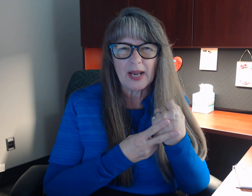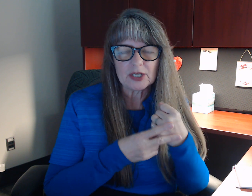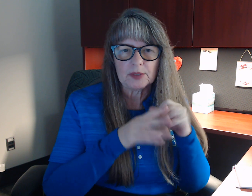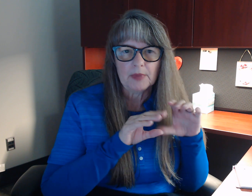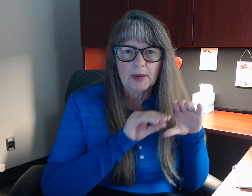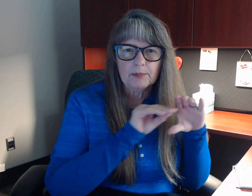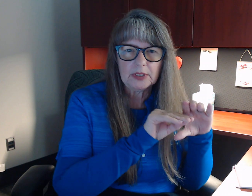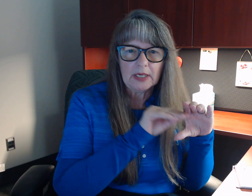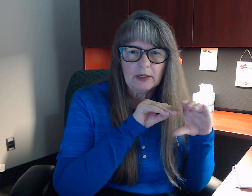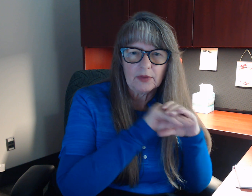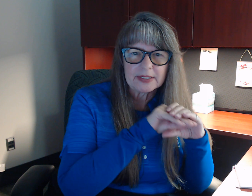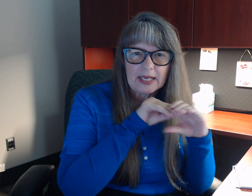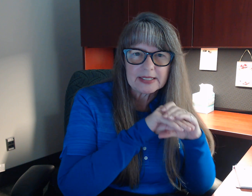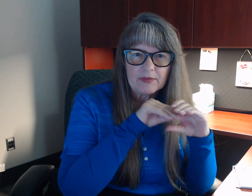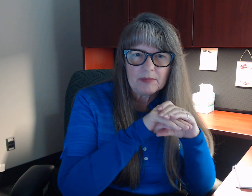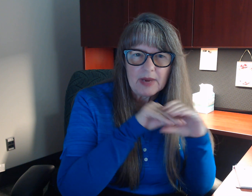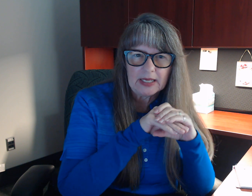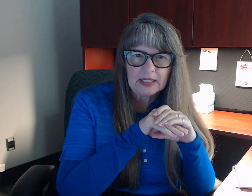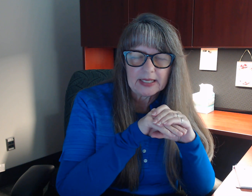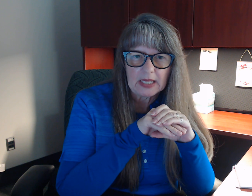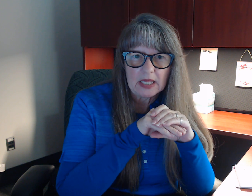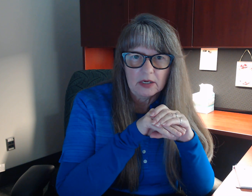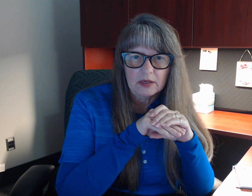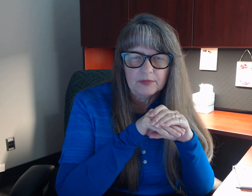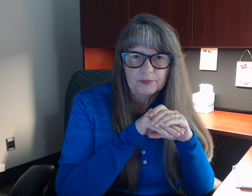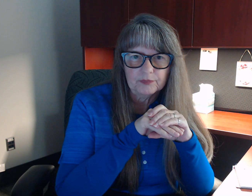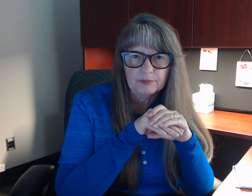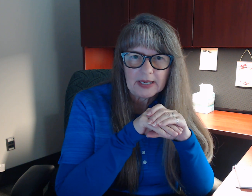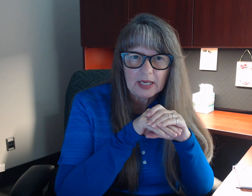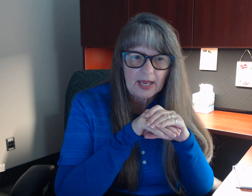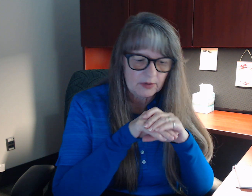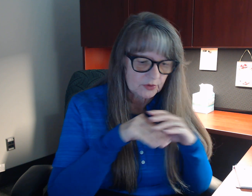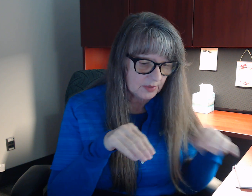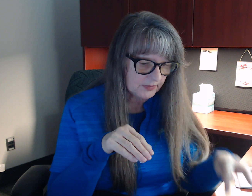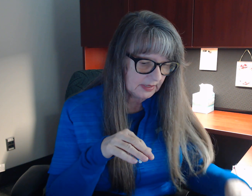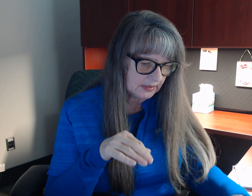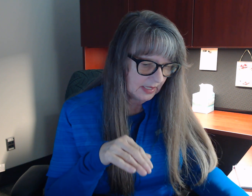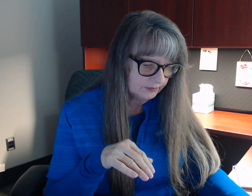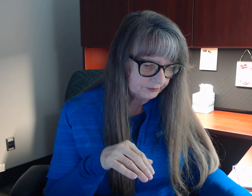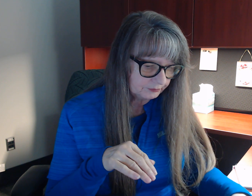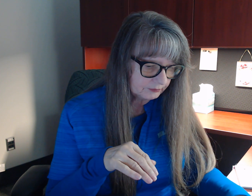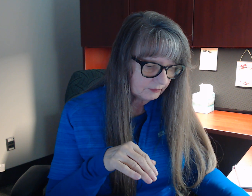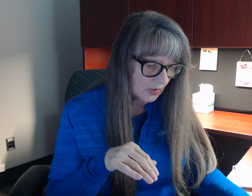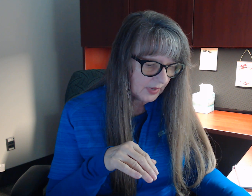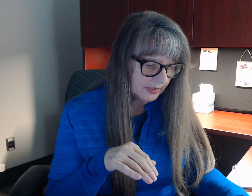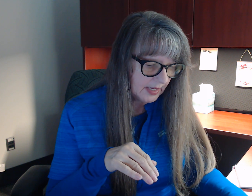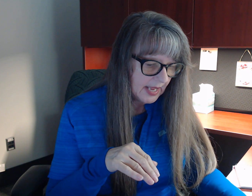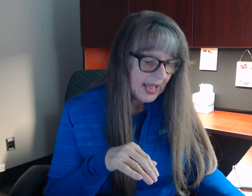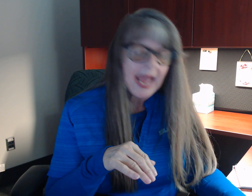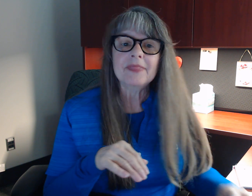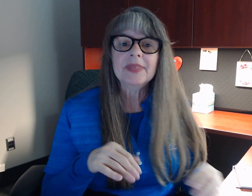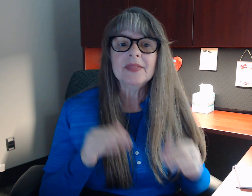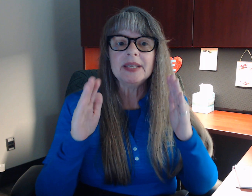actually putting it in there that's like saving money, like in a bank account or something like that. Okay, and then the